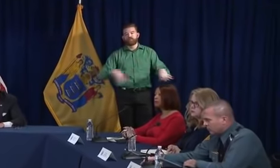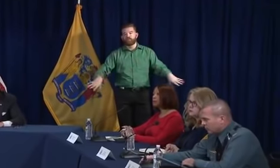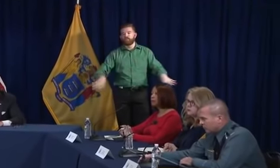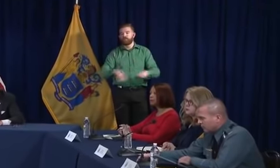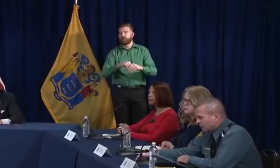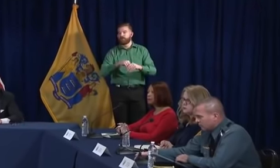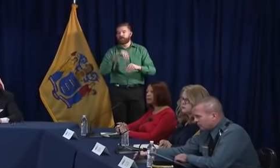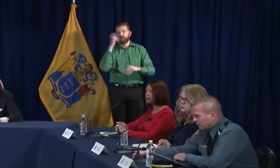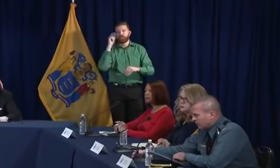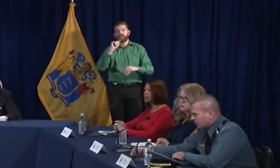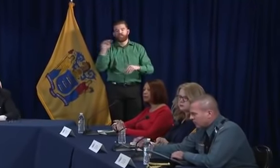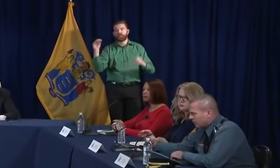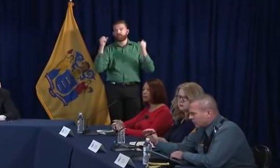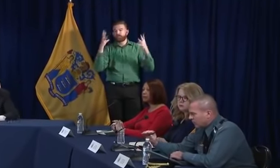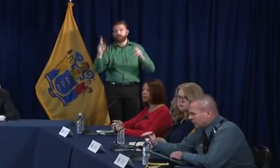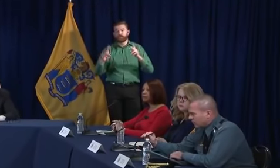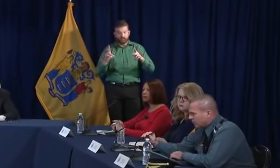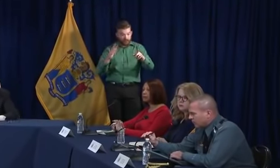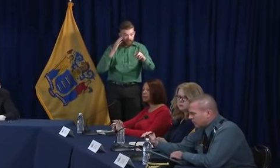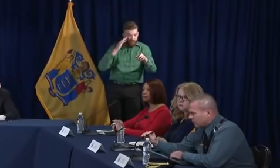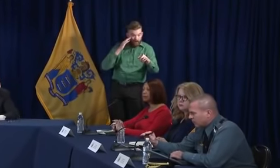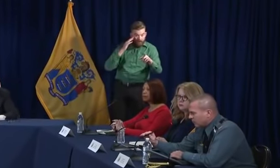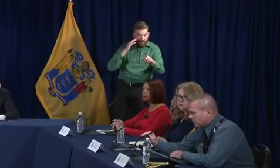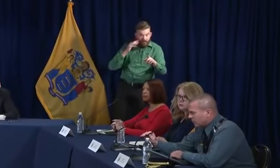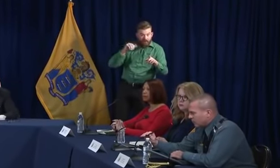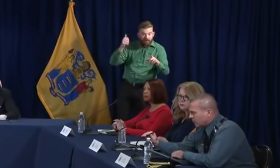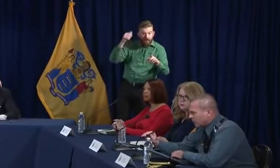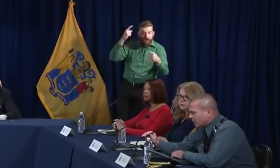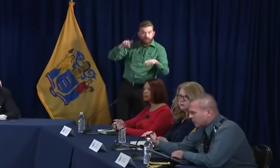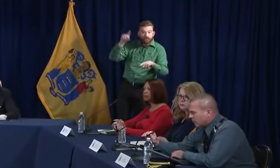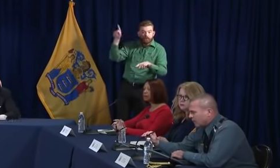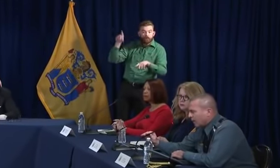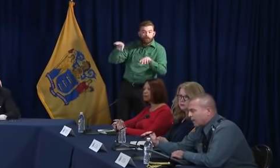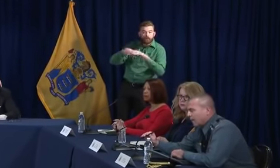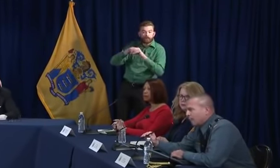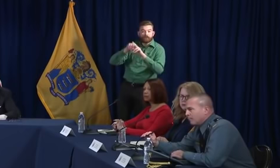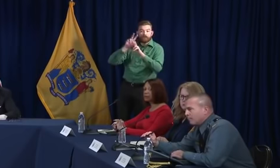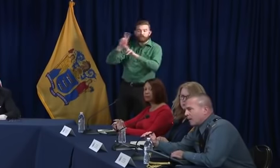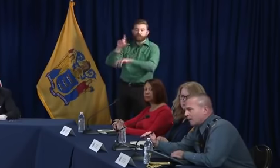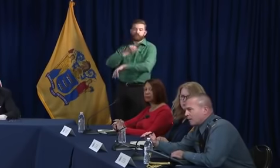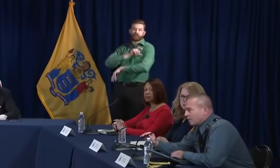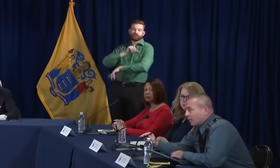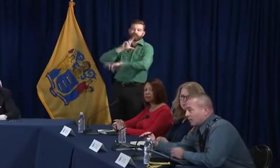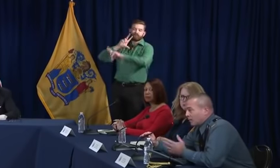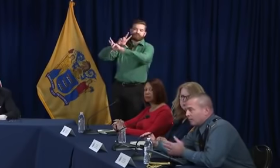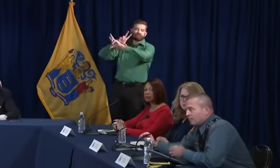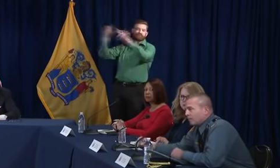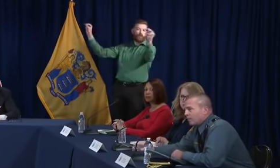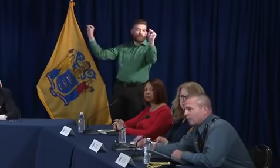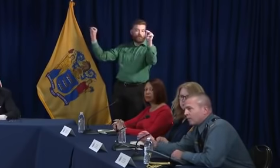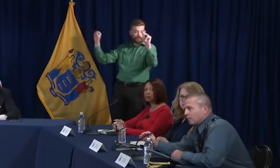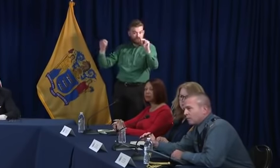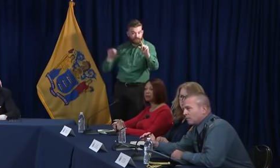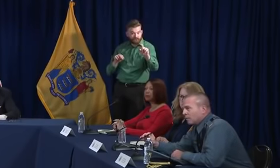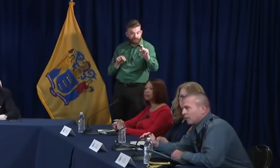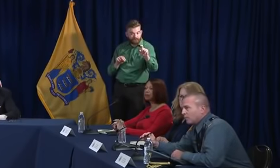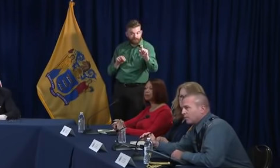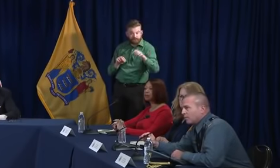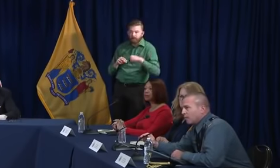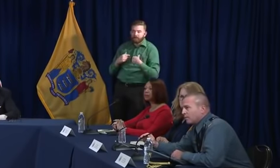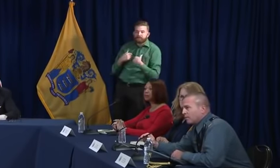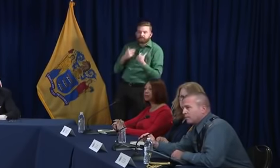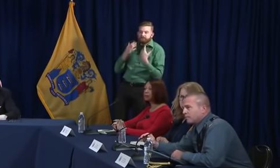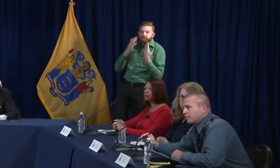the state that in which law enforcement told people that they had to clear out? I am not, Elise, and I wasn't even familiar with the ones in